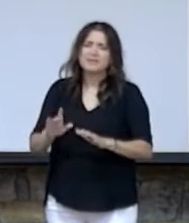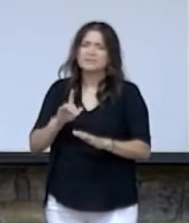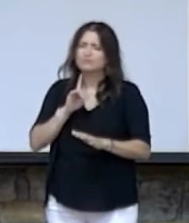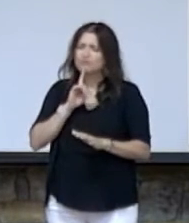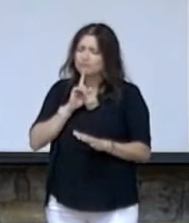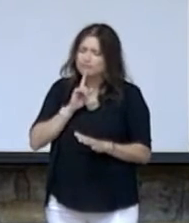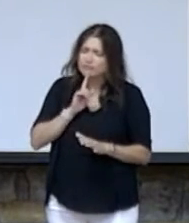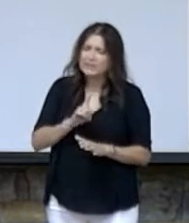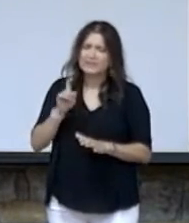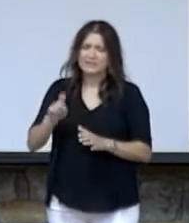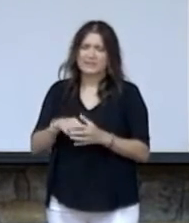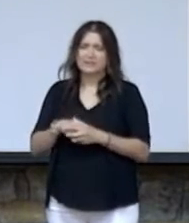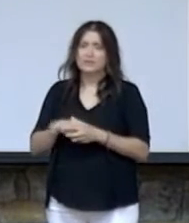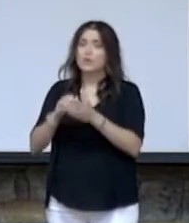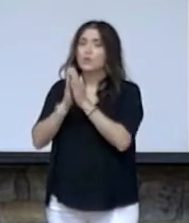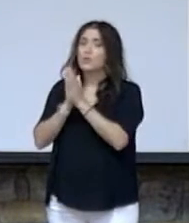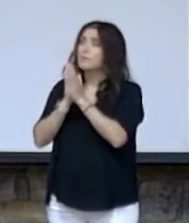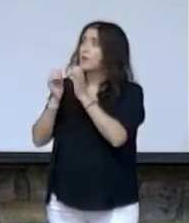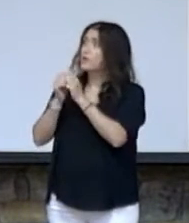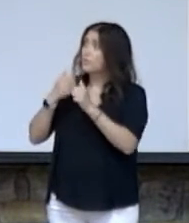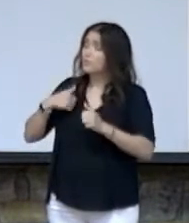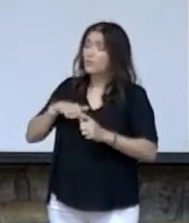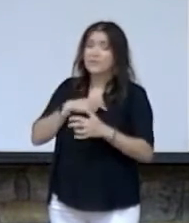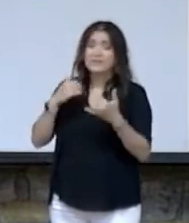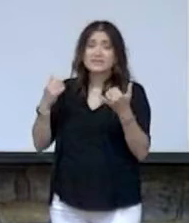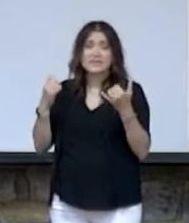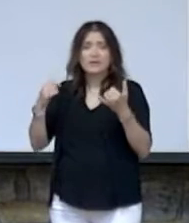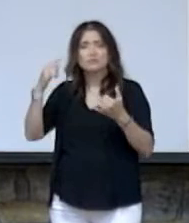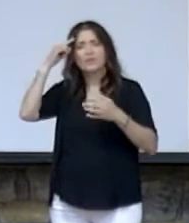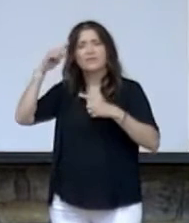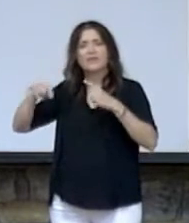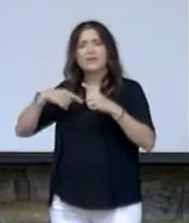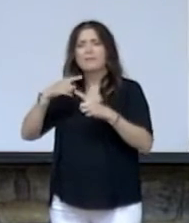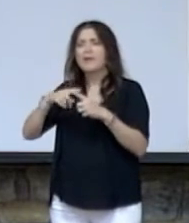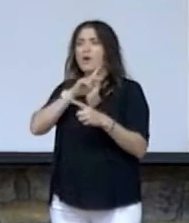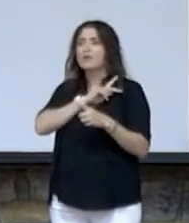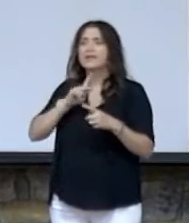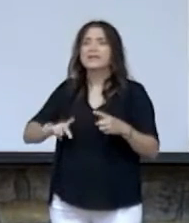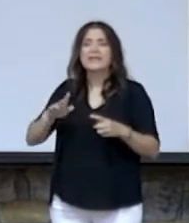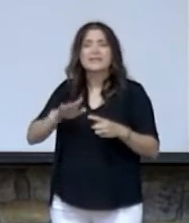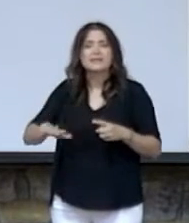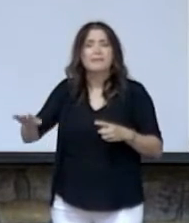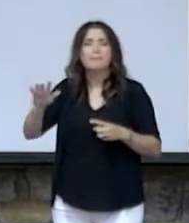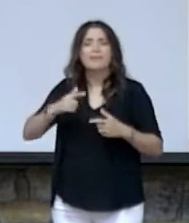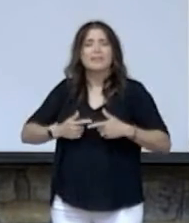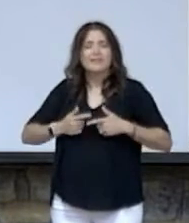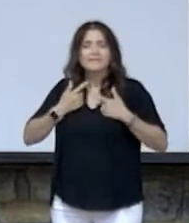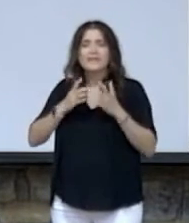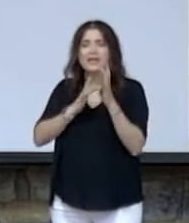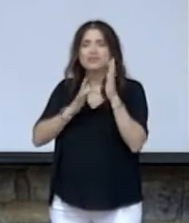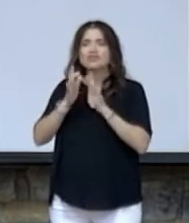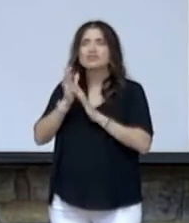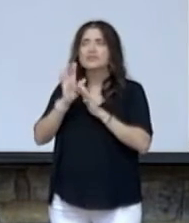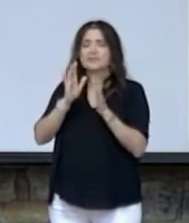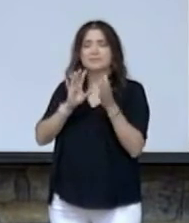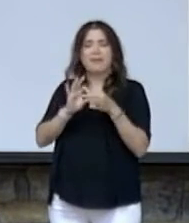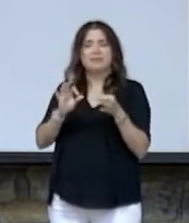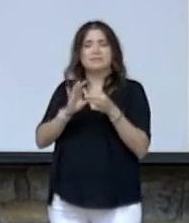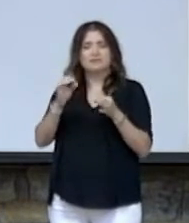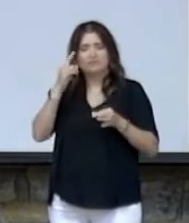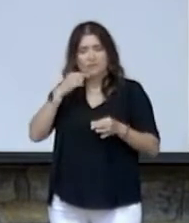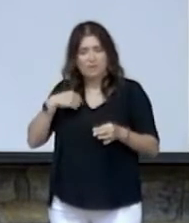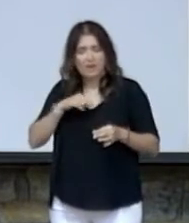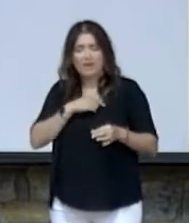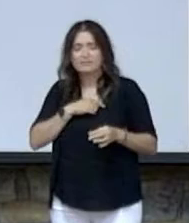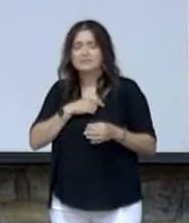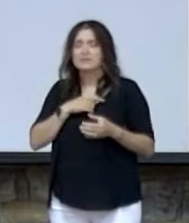God, we pray that you would be with us now as we think about kingdom living and Jesus and his challenging message to us. And Father, help